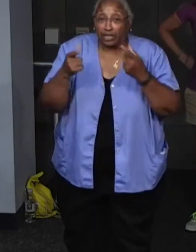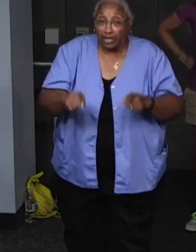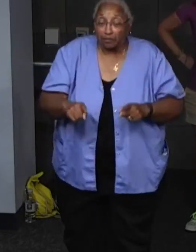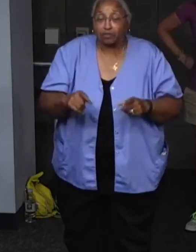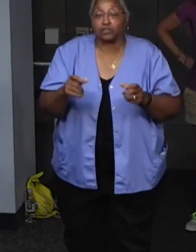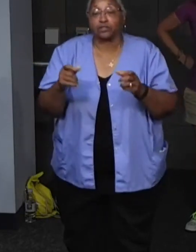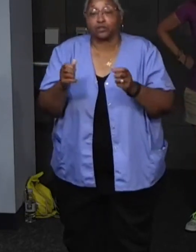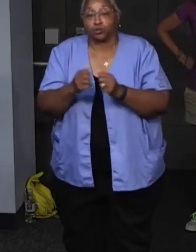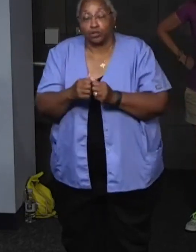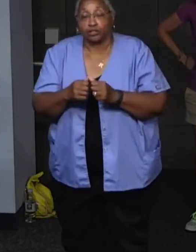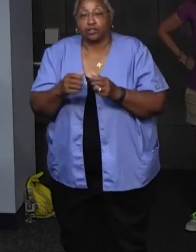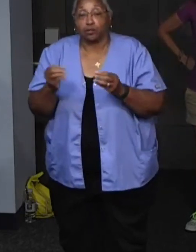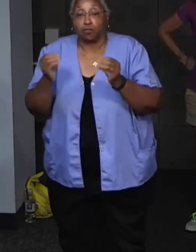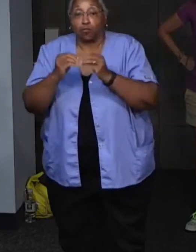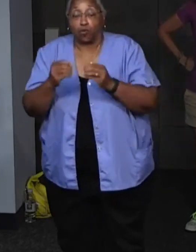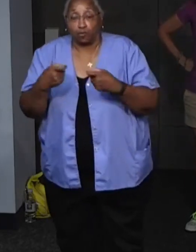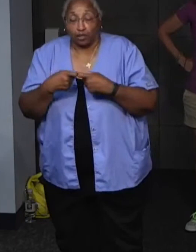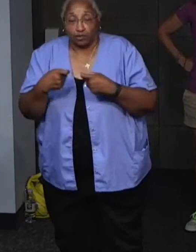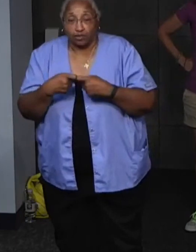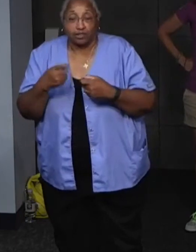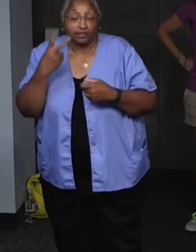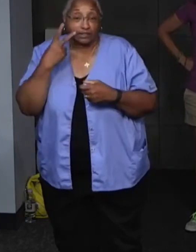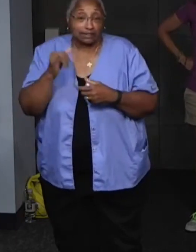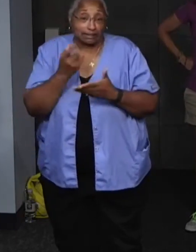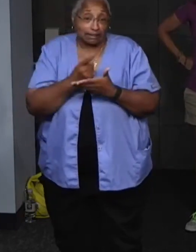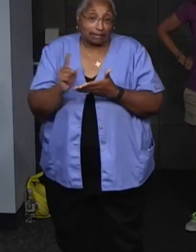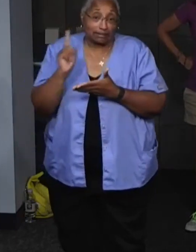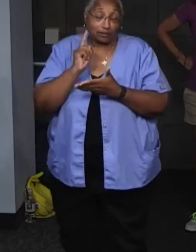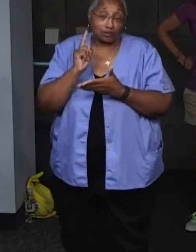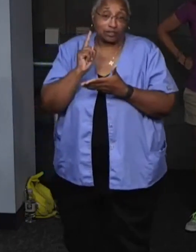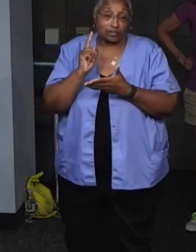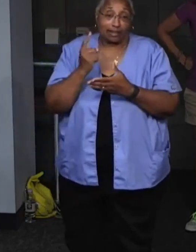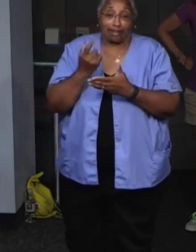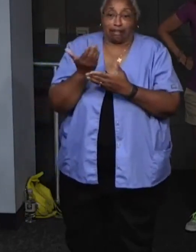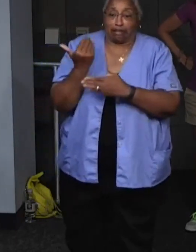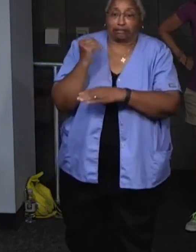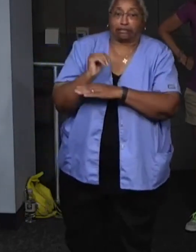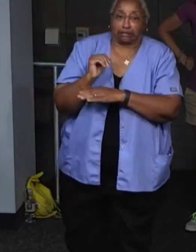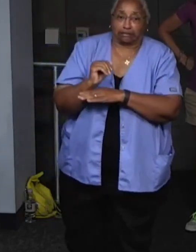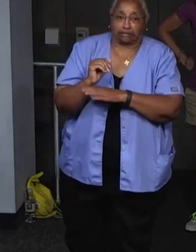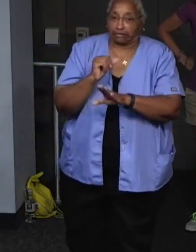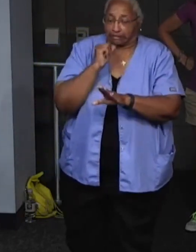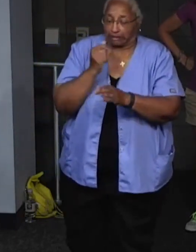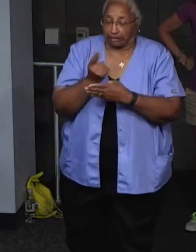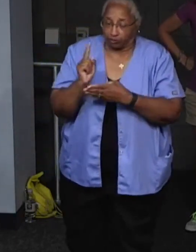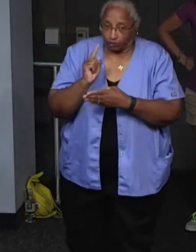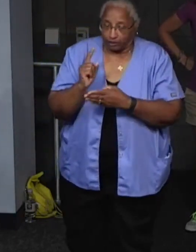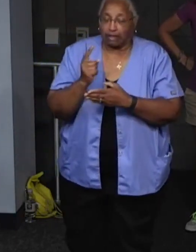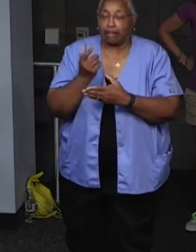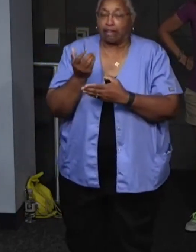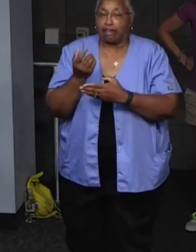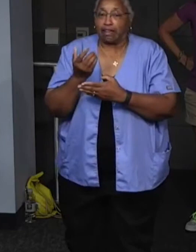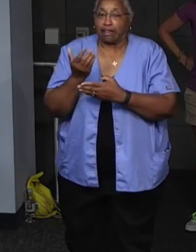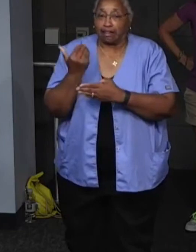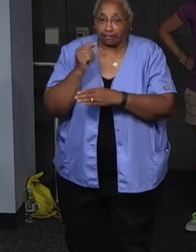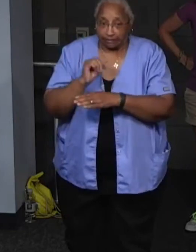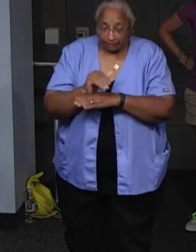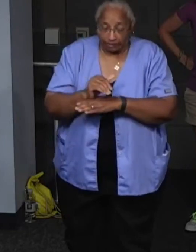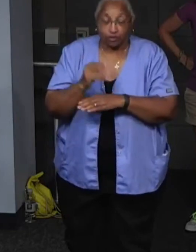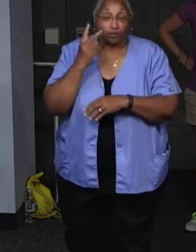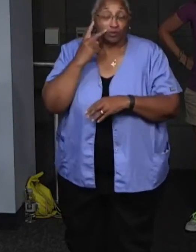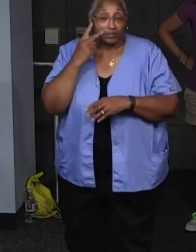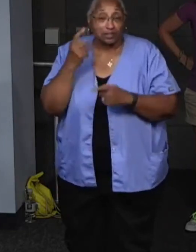on. Showed that just here at the EOC last night. We know we're going to have problems when power starts coming back on,